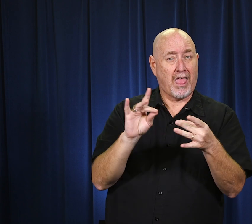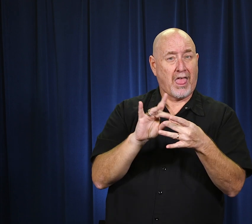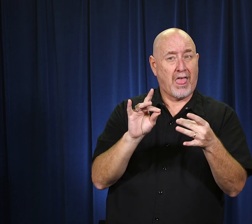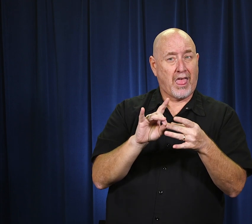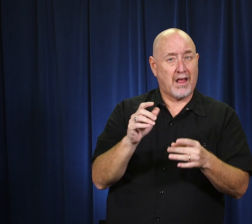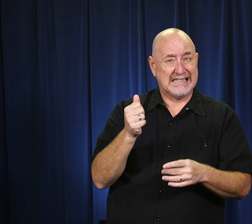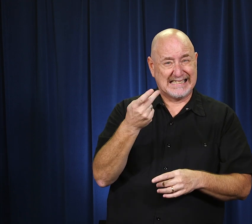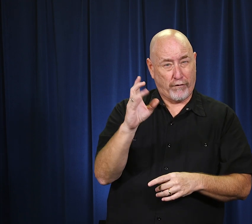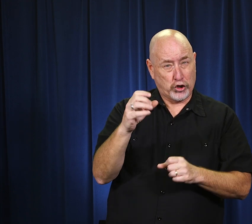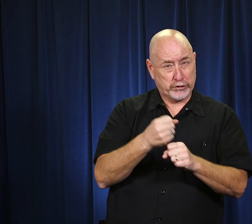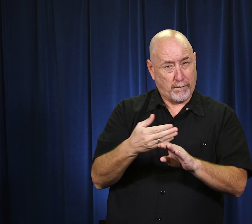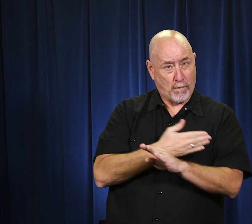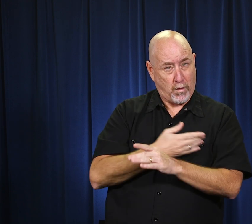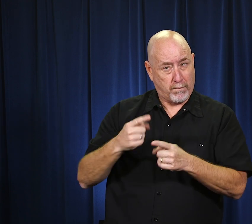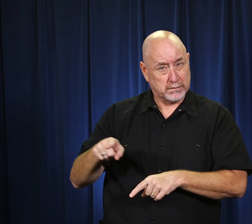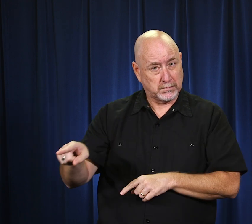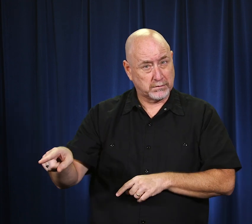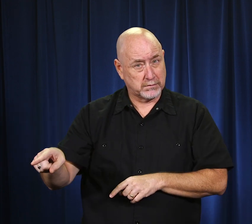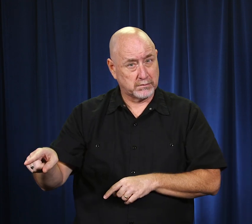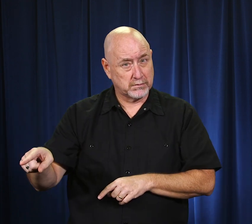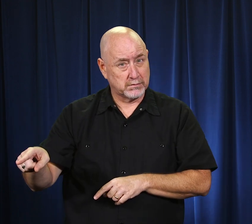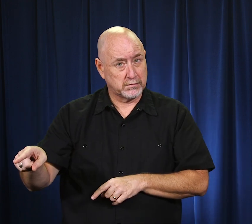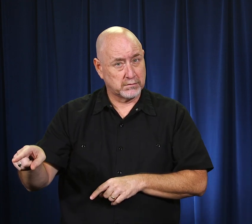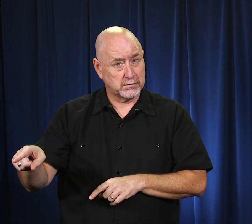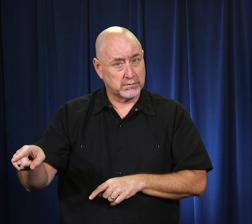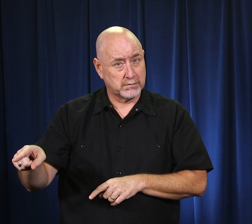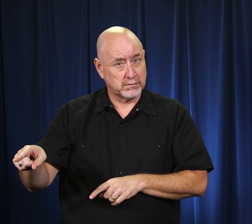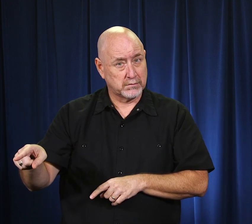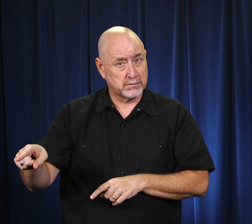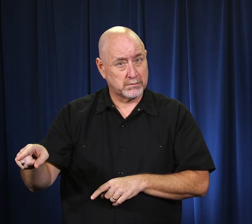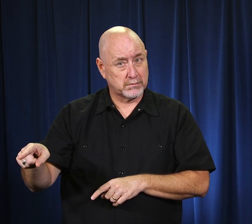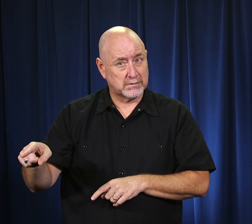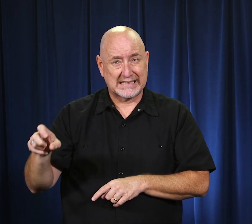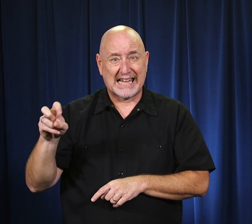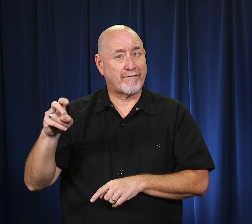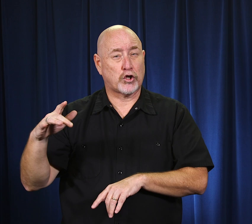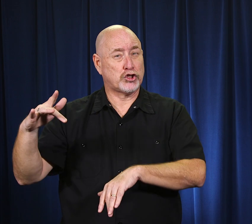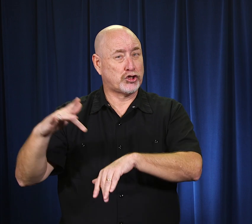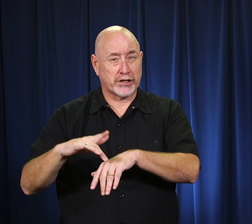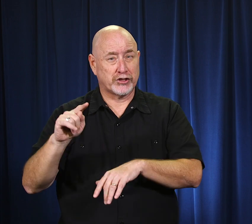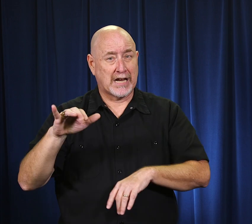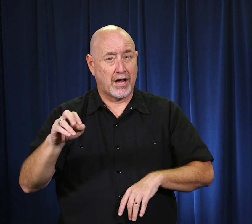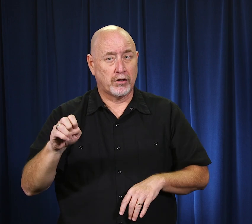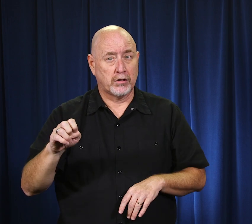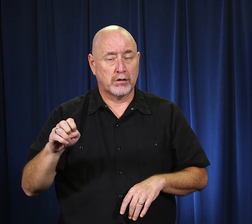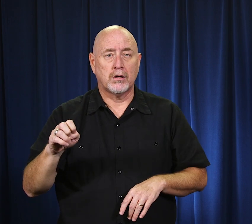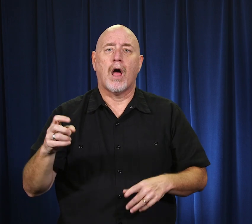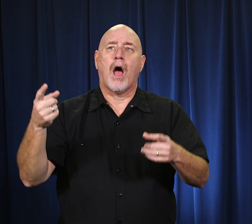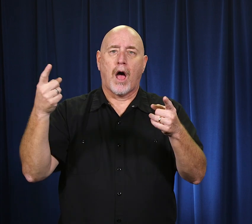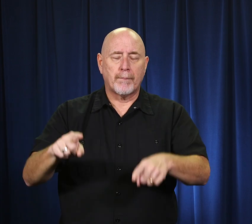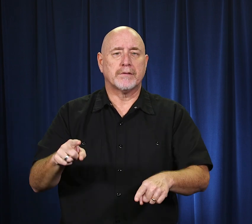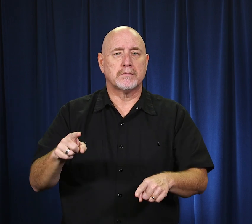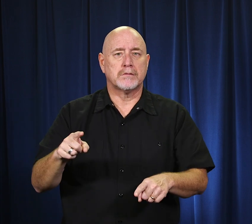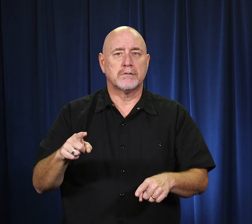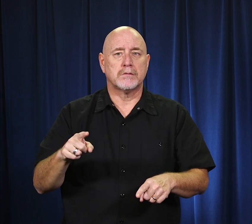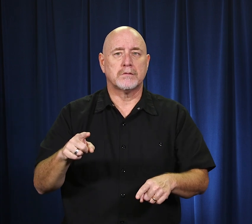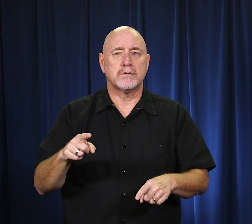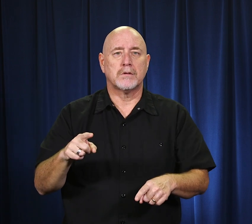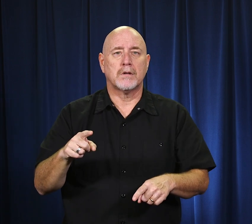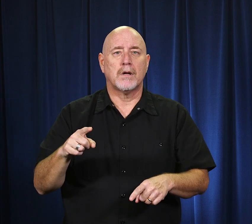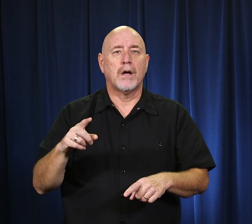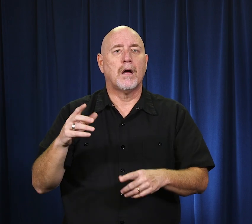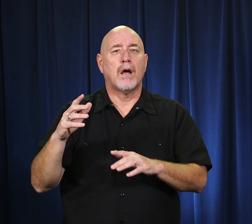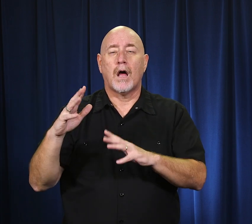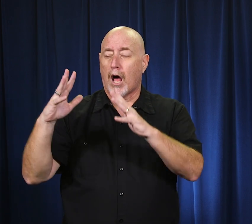had uttered several hundred years before Alexander the Great ever stepped onto the scene came true